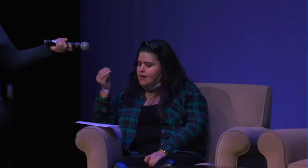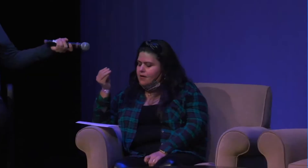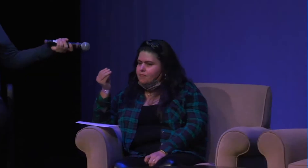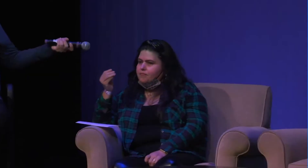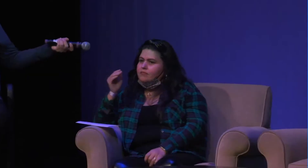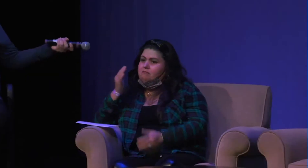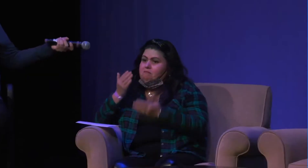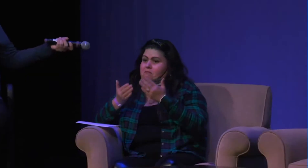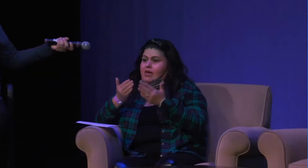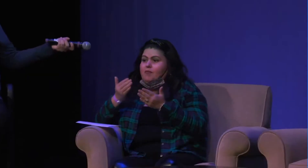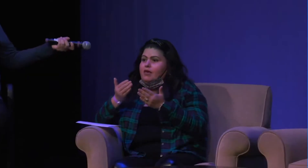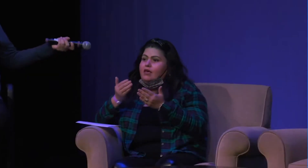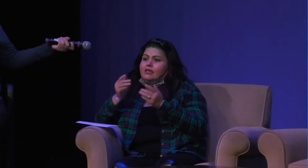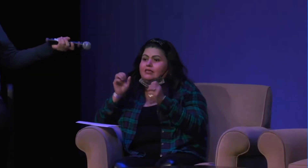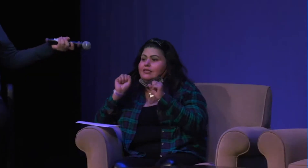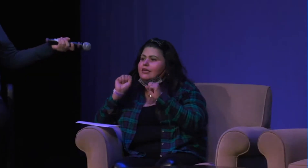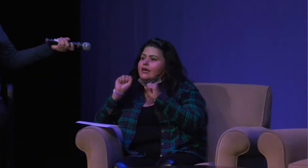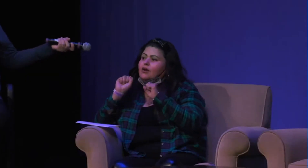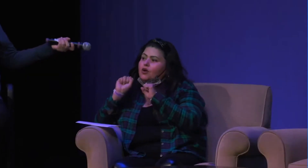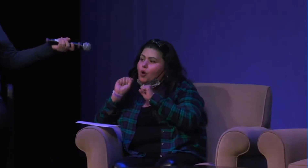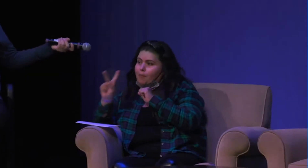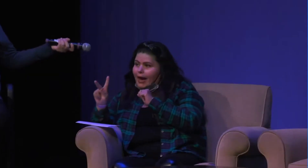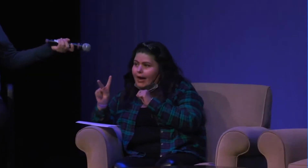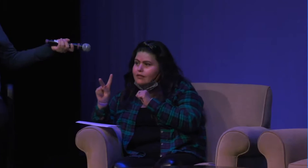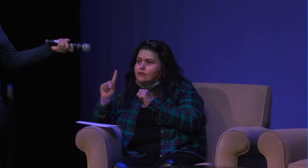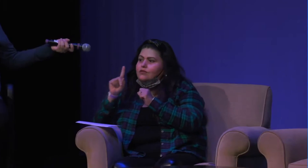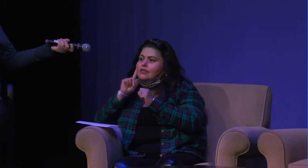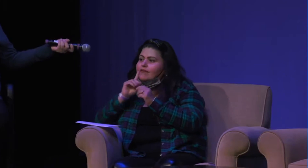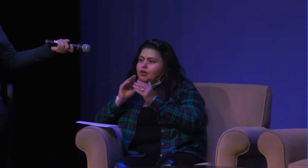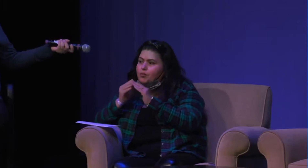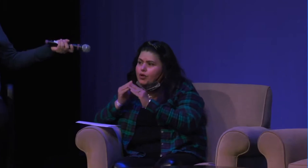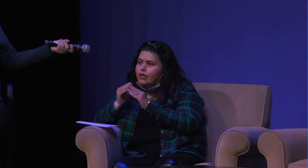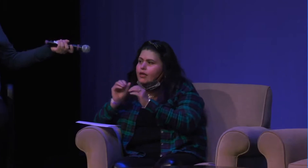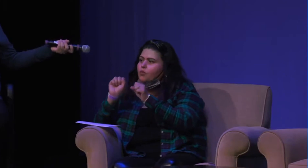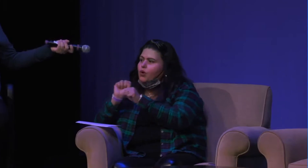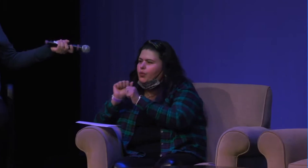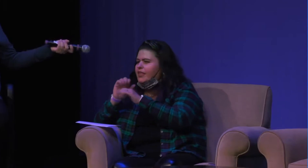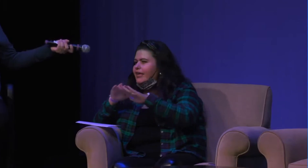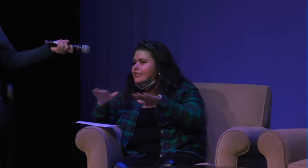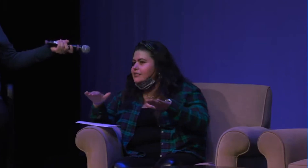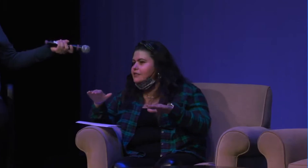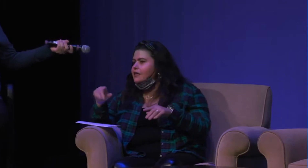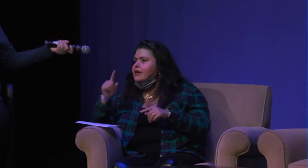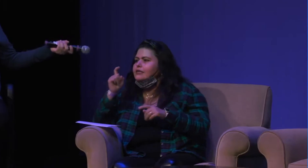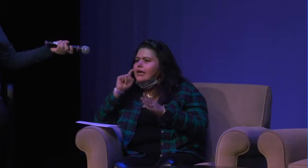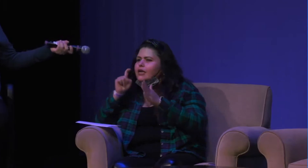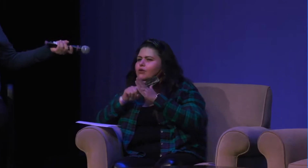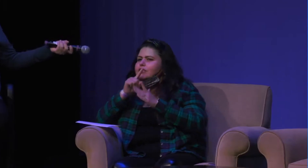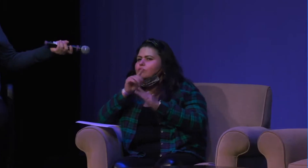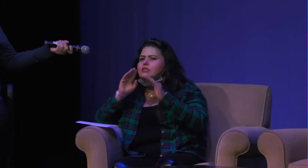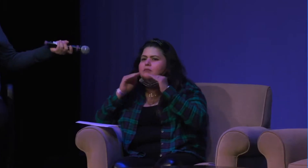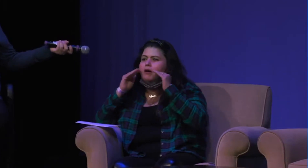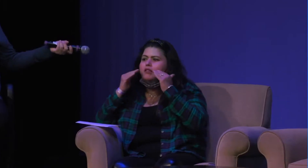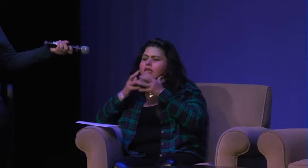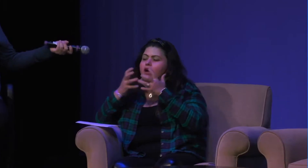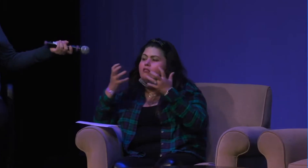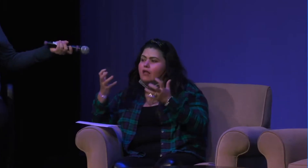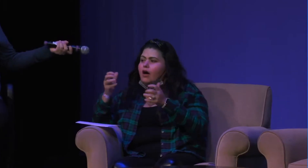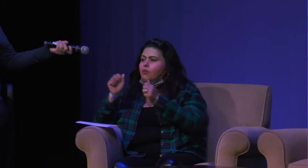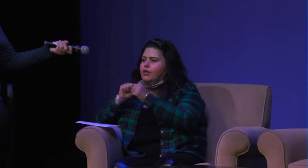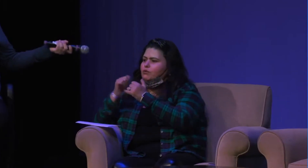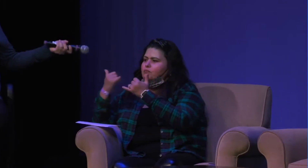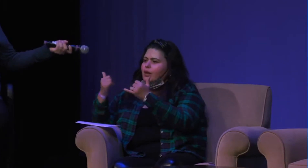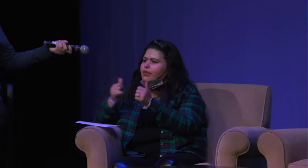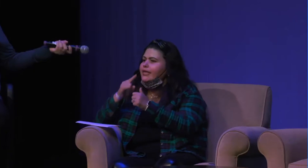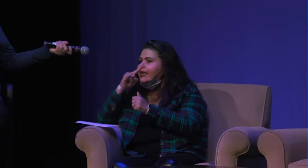And maybe he's gonna go back to the deaf community and work with kids. Because I noticed he was smiling a